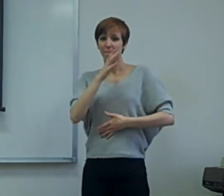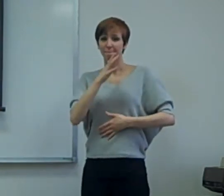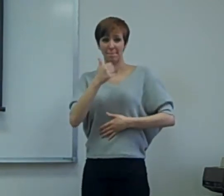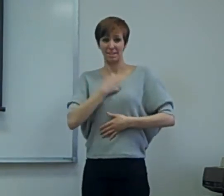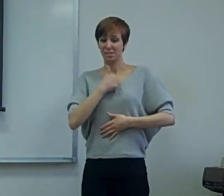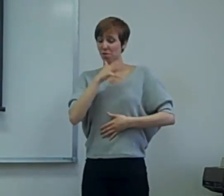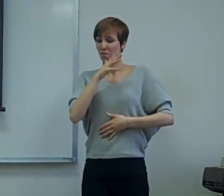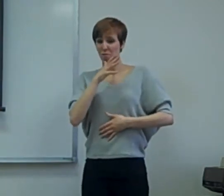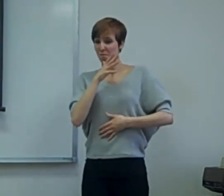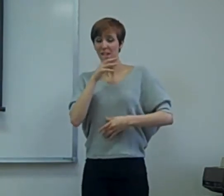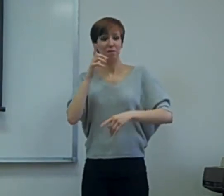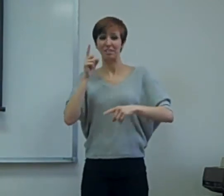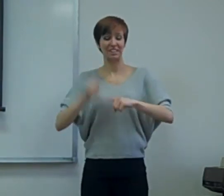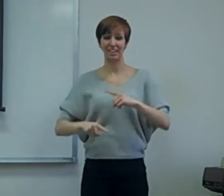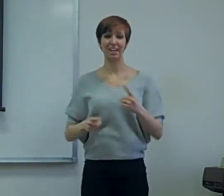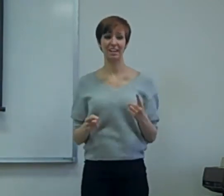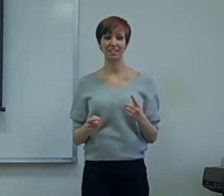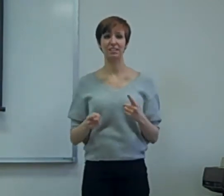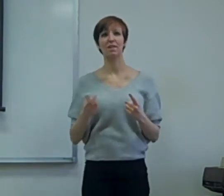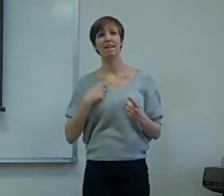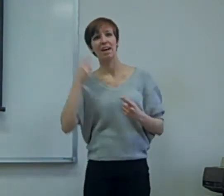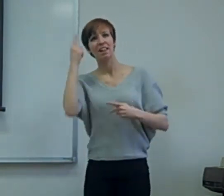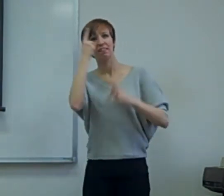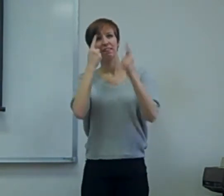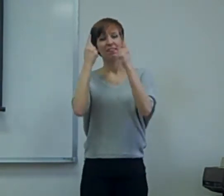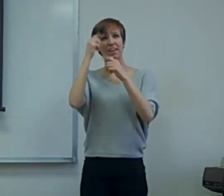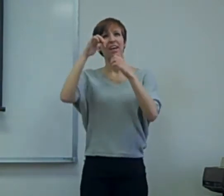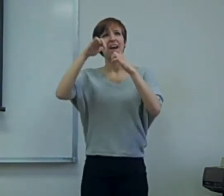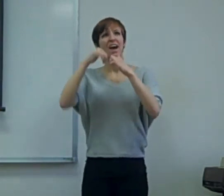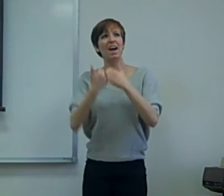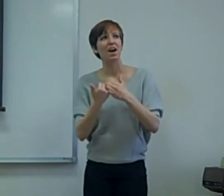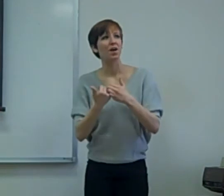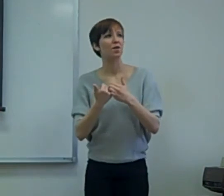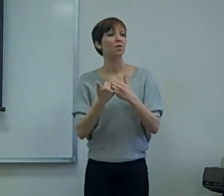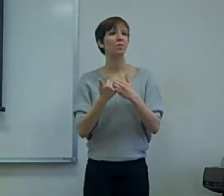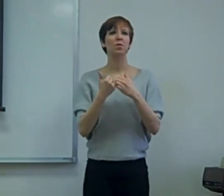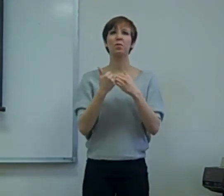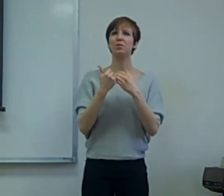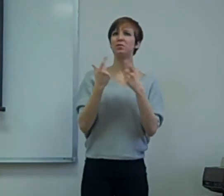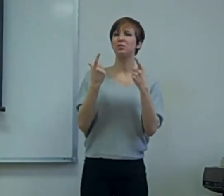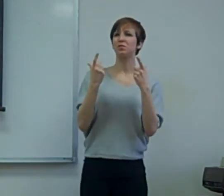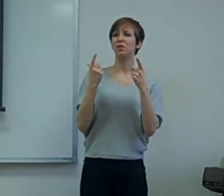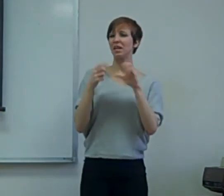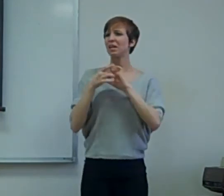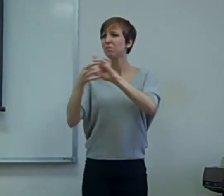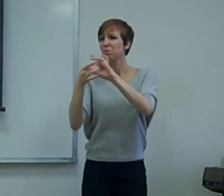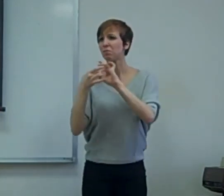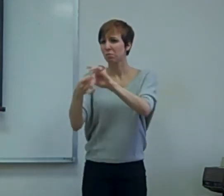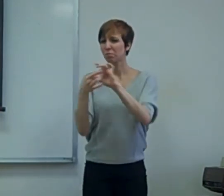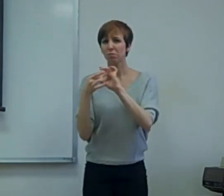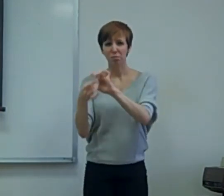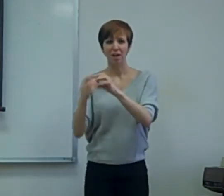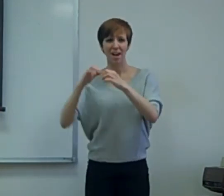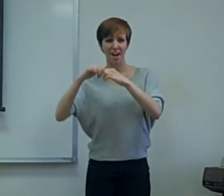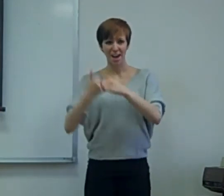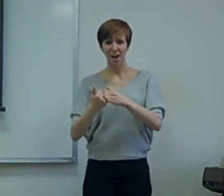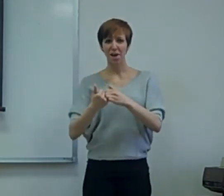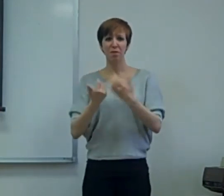I, in his honor or in his memory, how can I create that relationship between the two of us with him not here? And